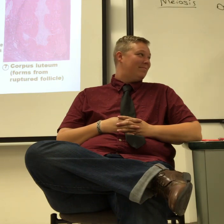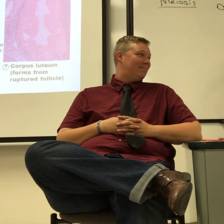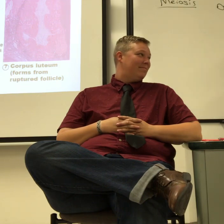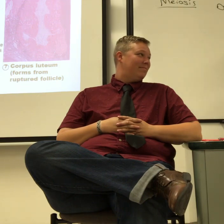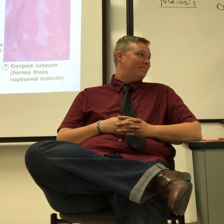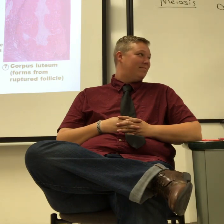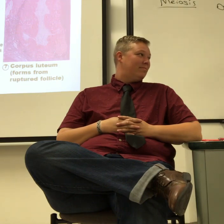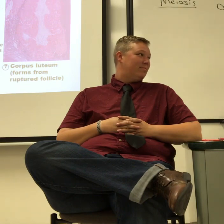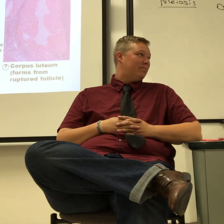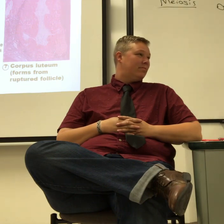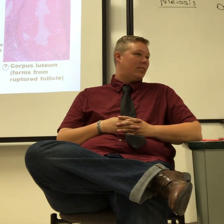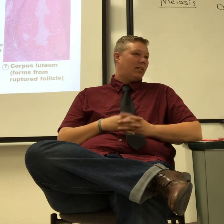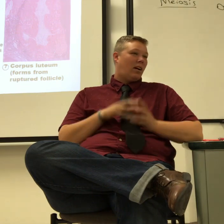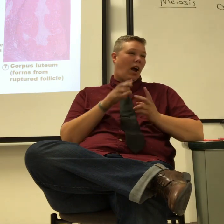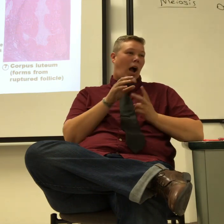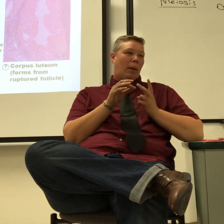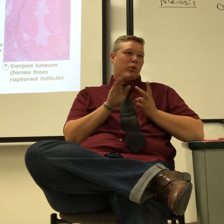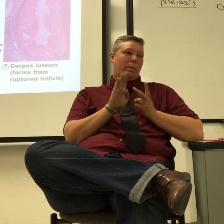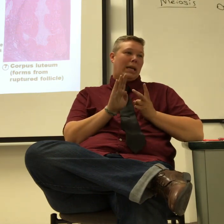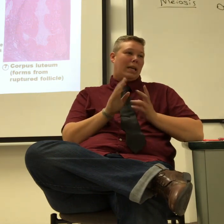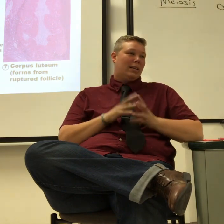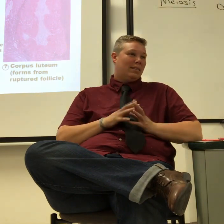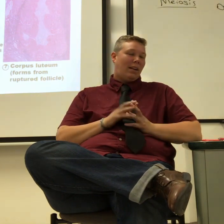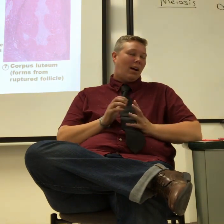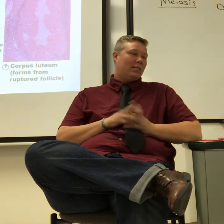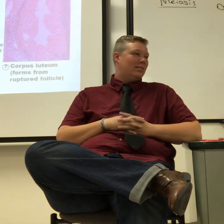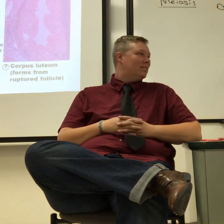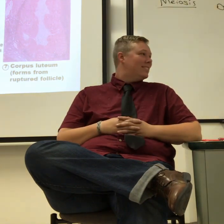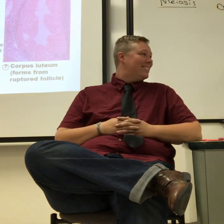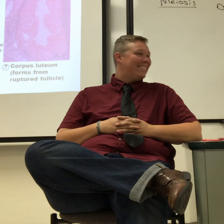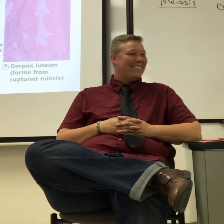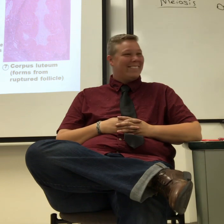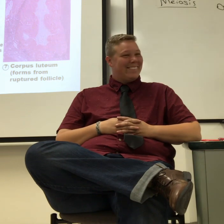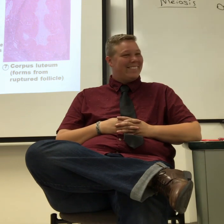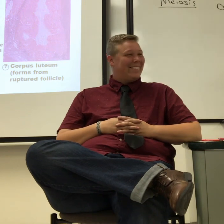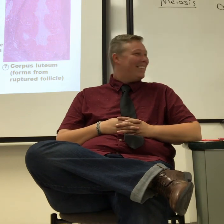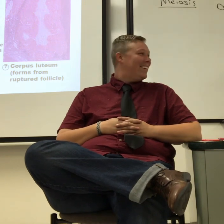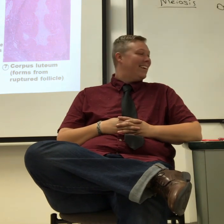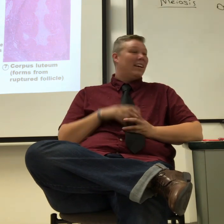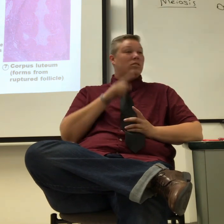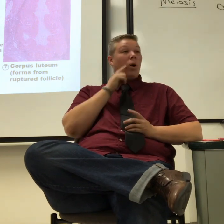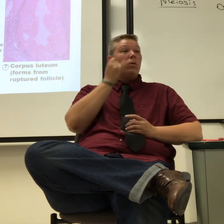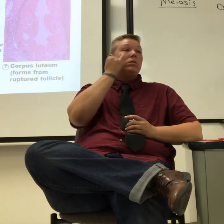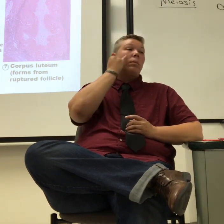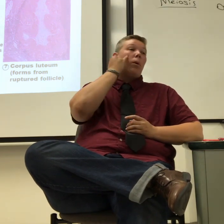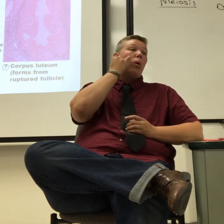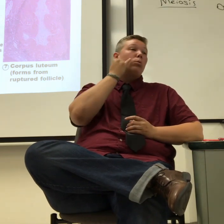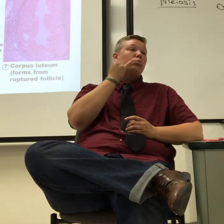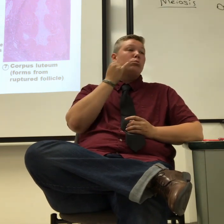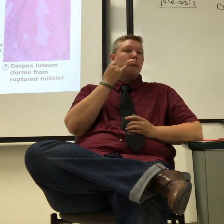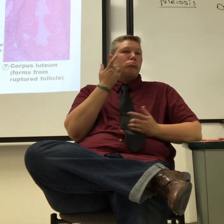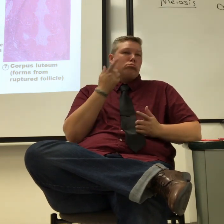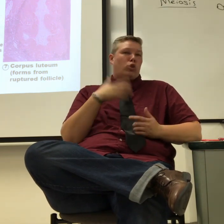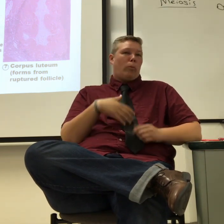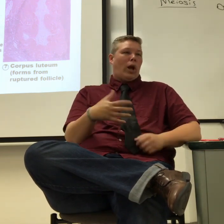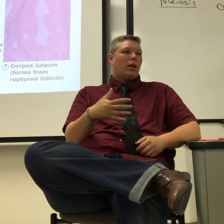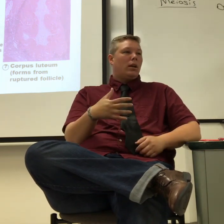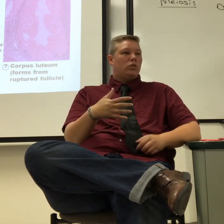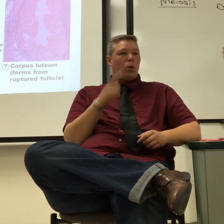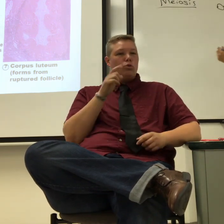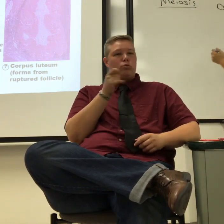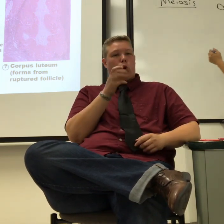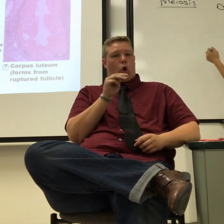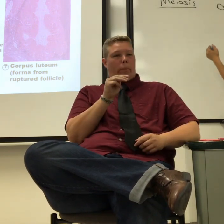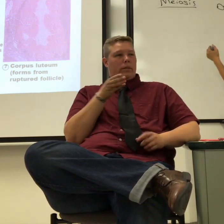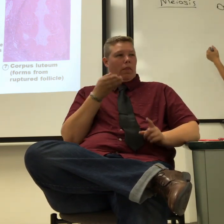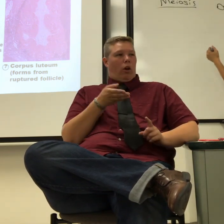On average, day 14. Let's say you're pregnant. Call that option A. Sperm's present. So